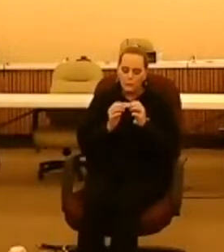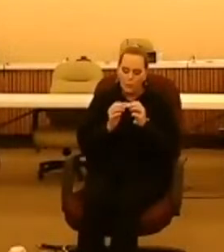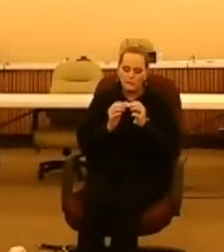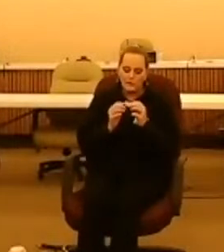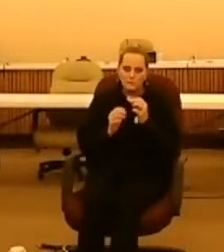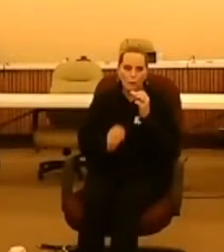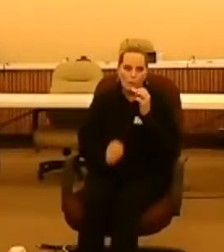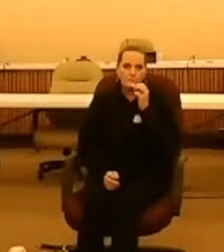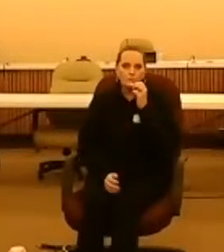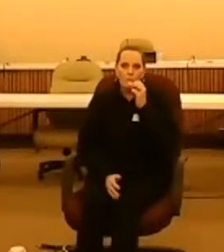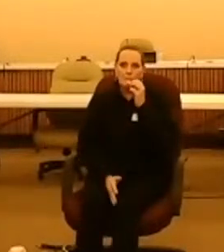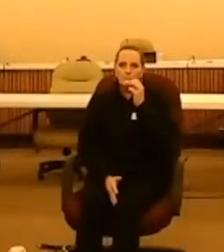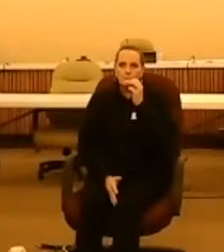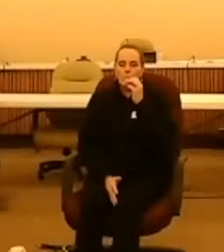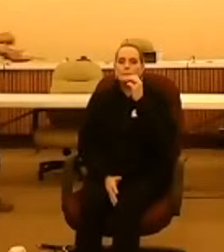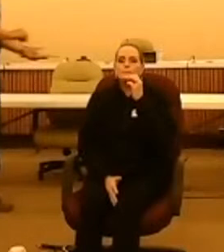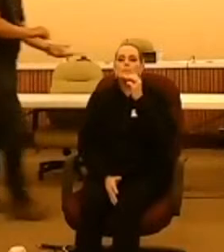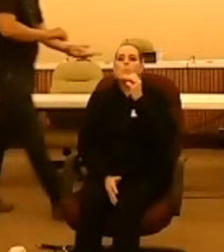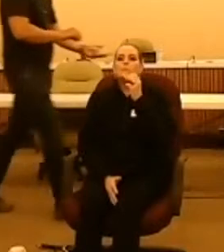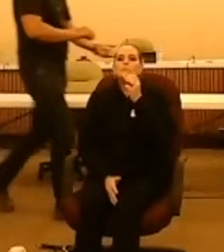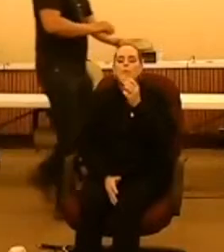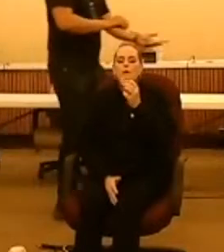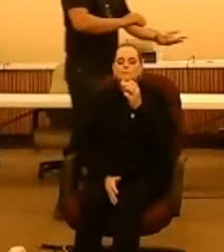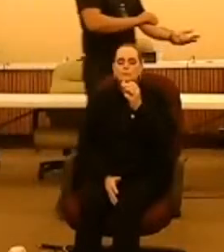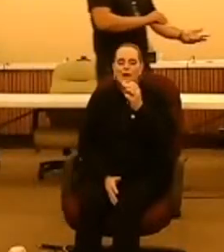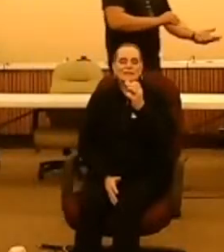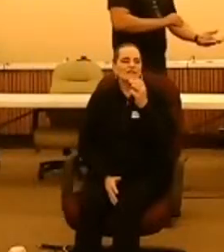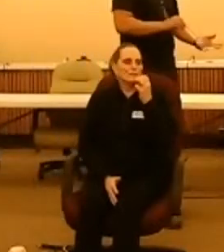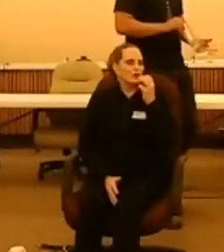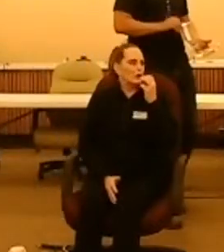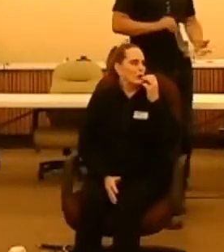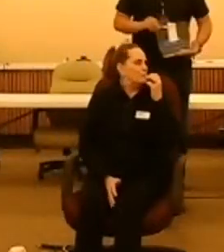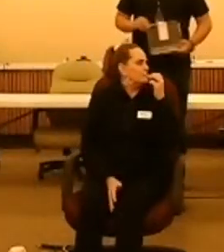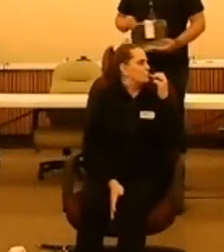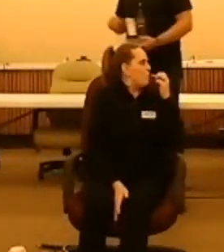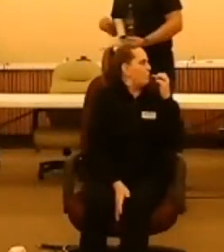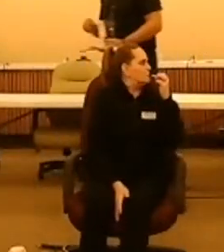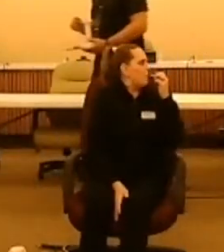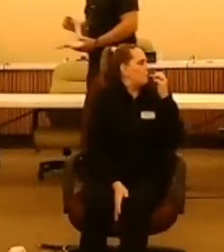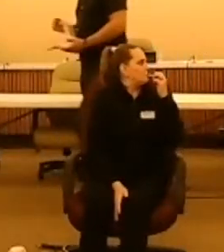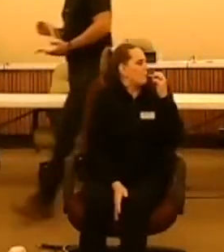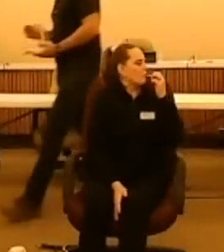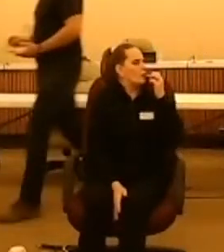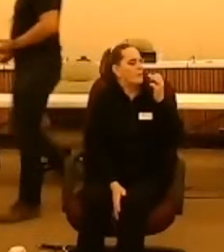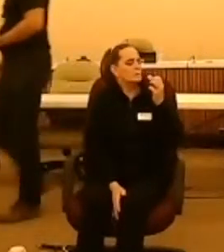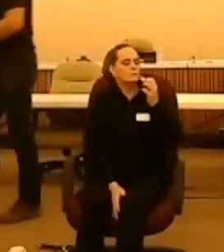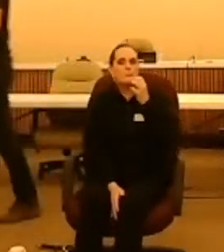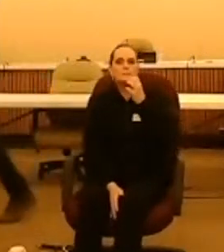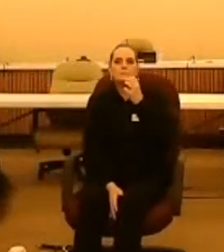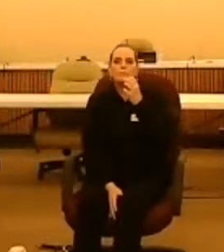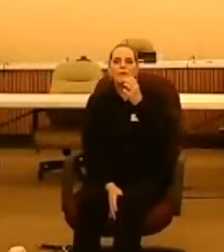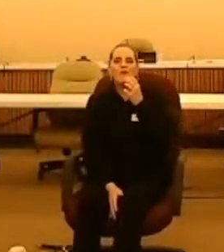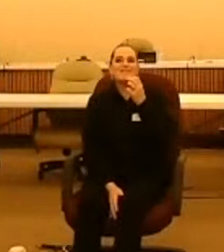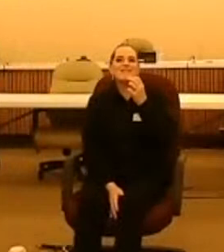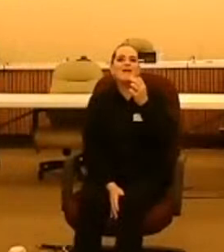I'm starving. I gotta say, no thing. I gotta save some, I gotta save for real food.